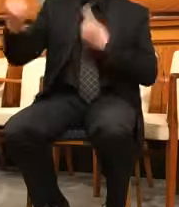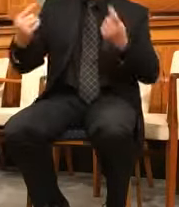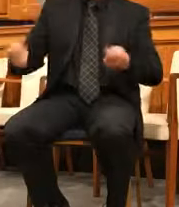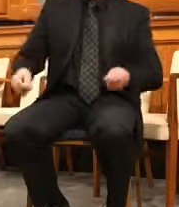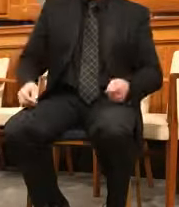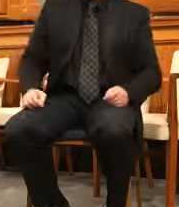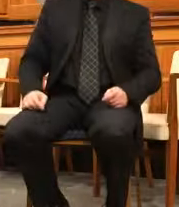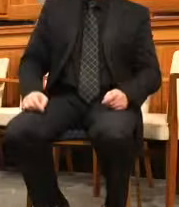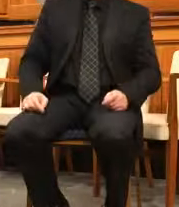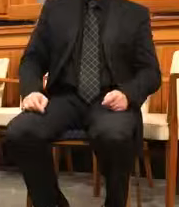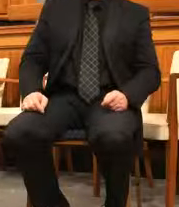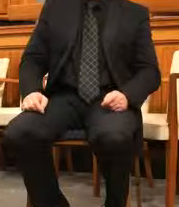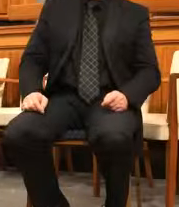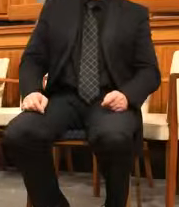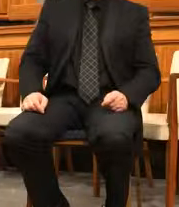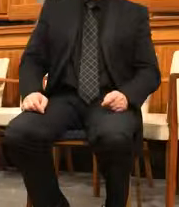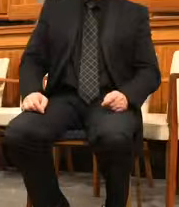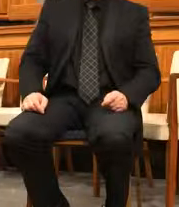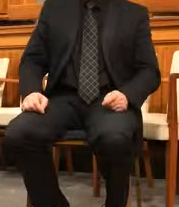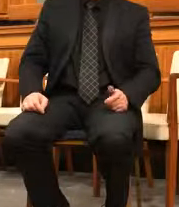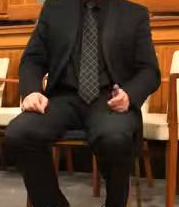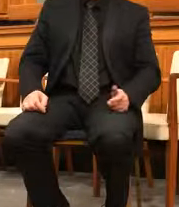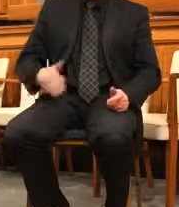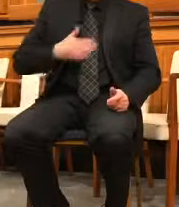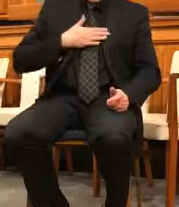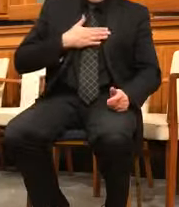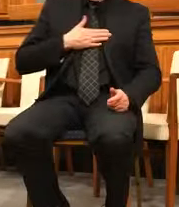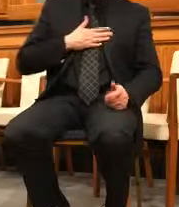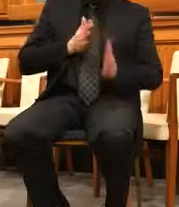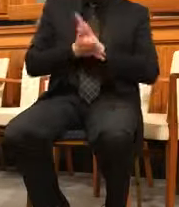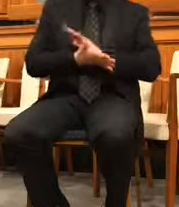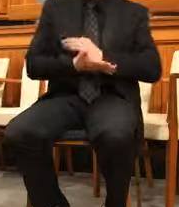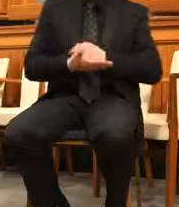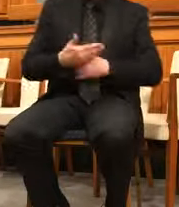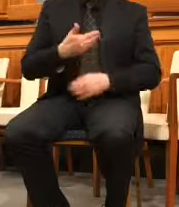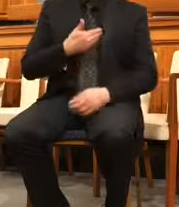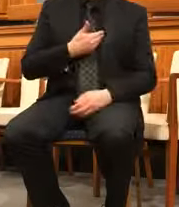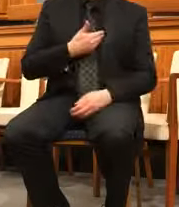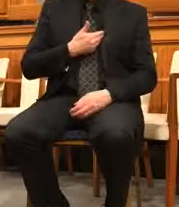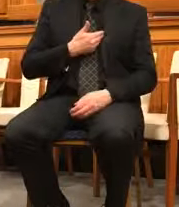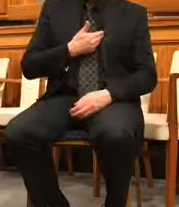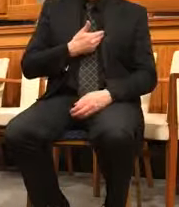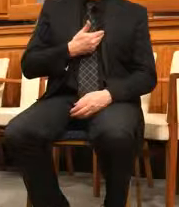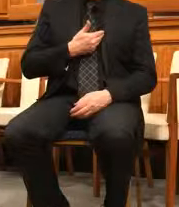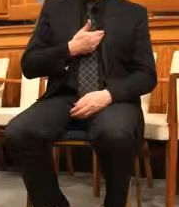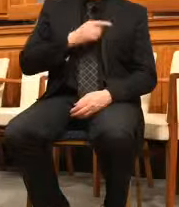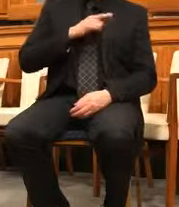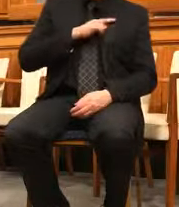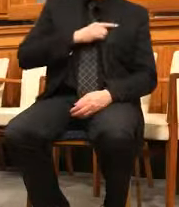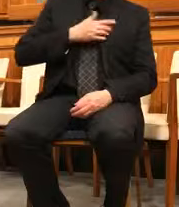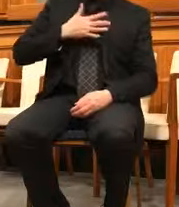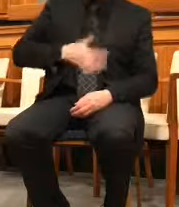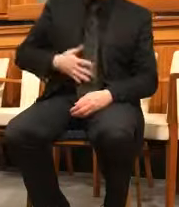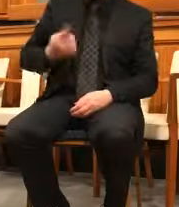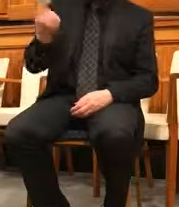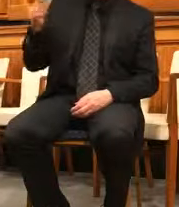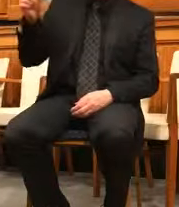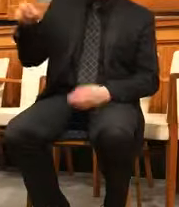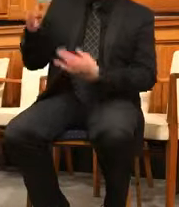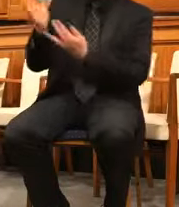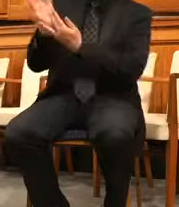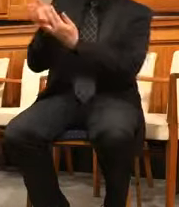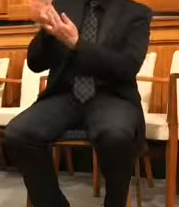bad, fallen state and condition. That's why we need a mediator. We need a